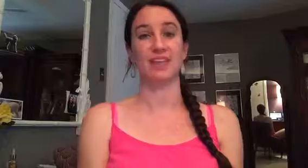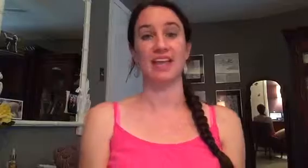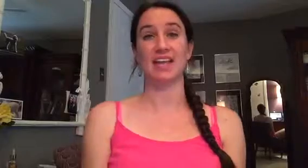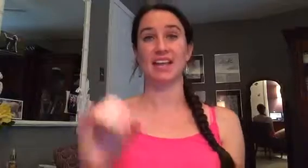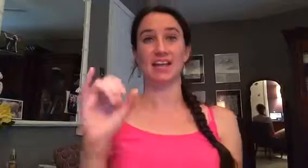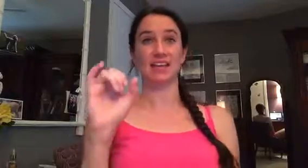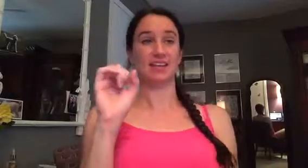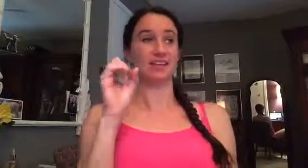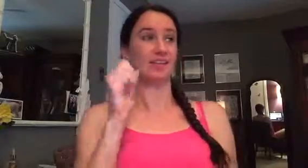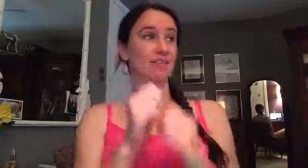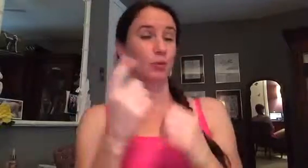ready?